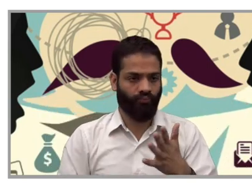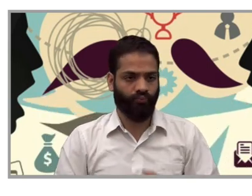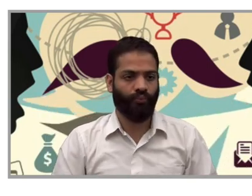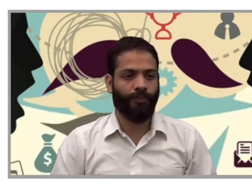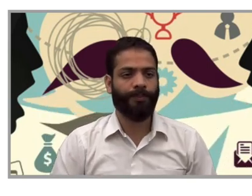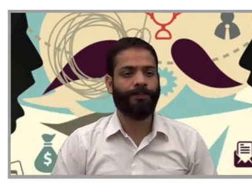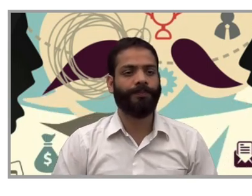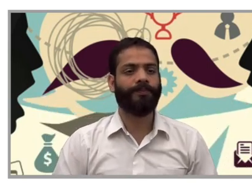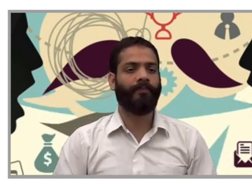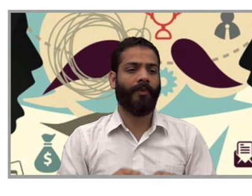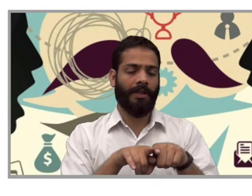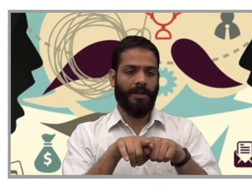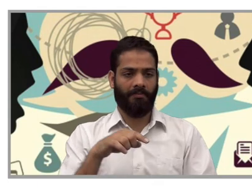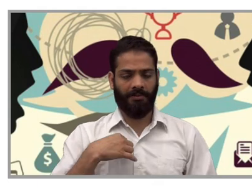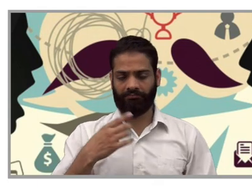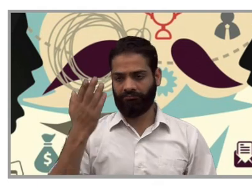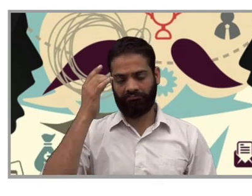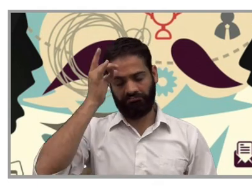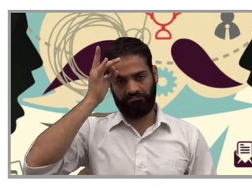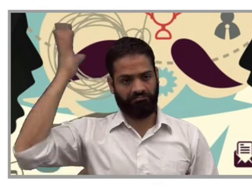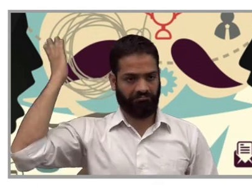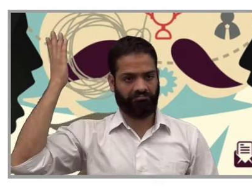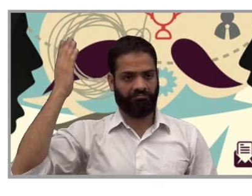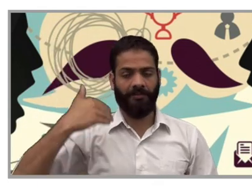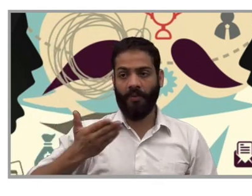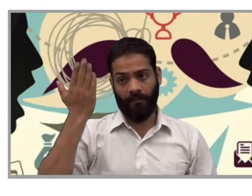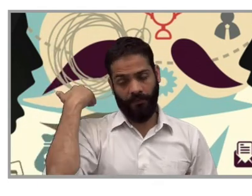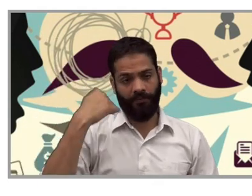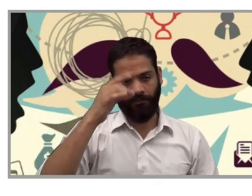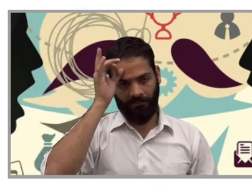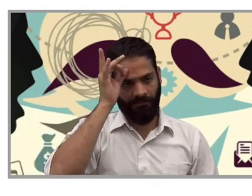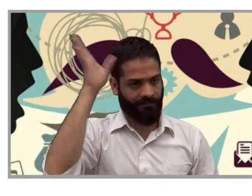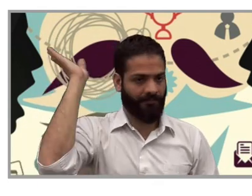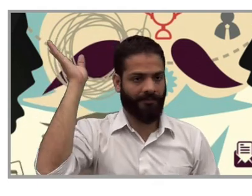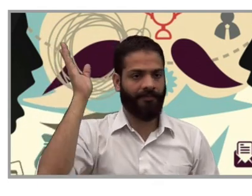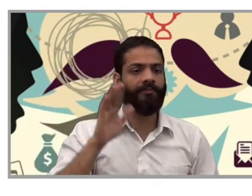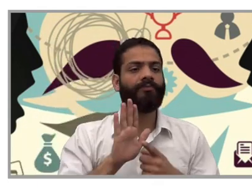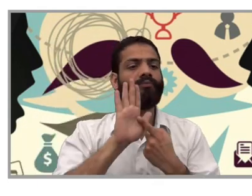So, example, I was angry or I have three younger brothers.